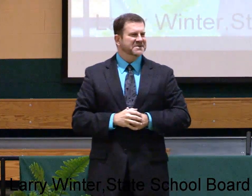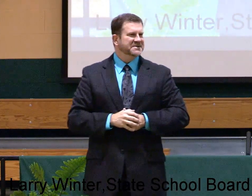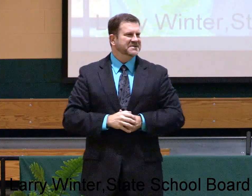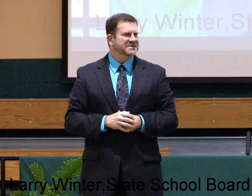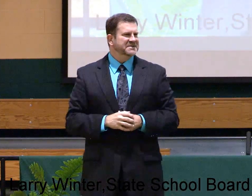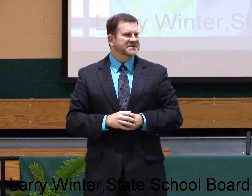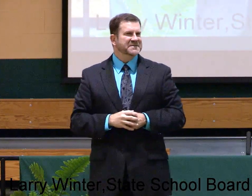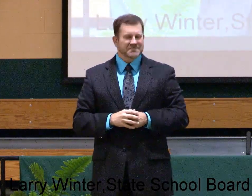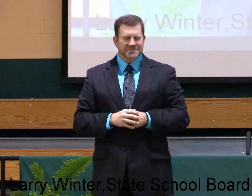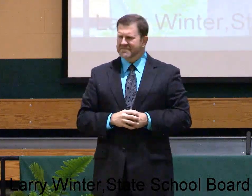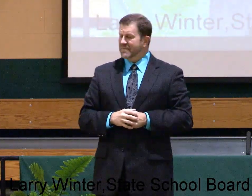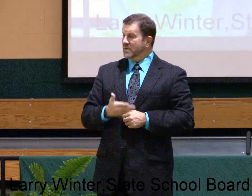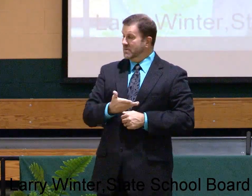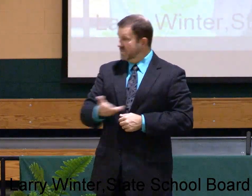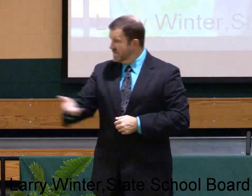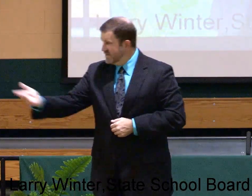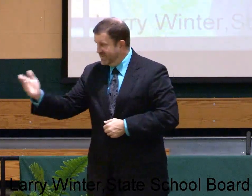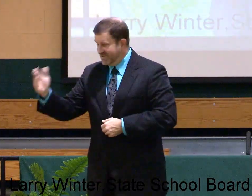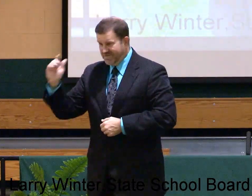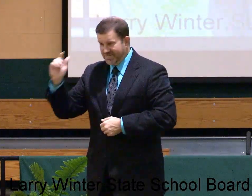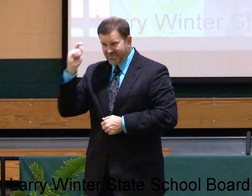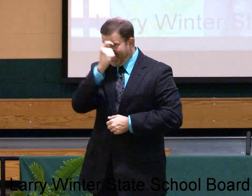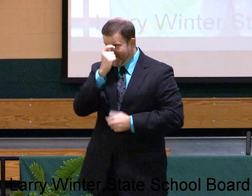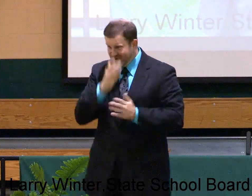So graduates, thank you for your